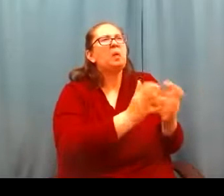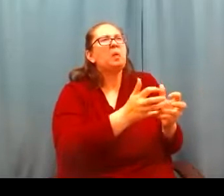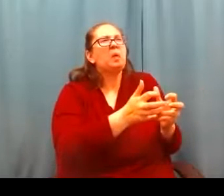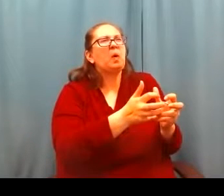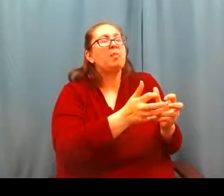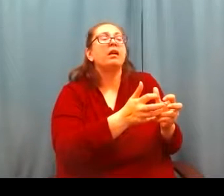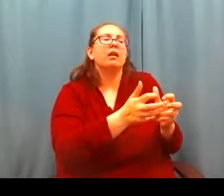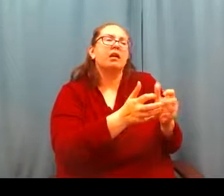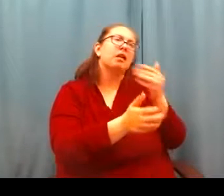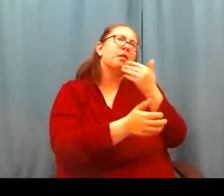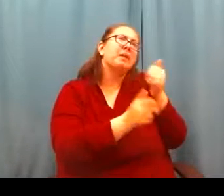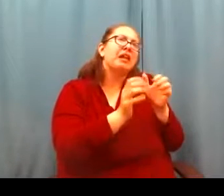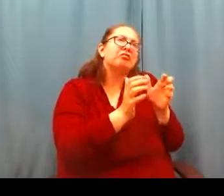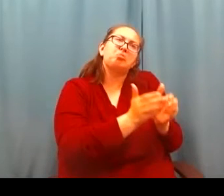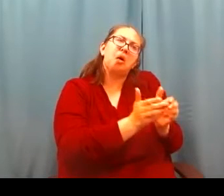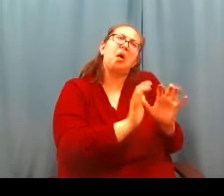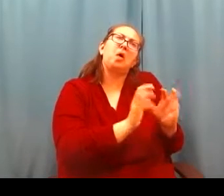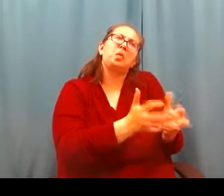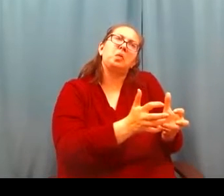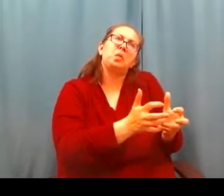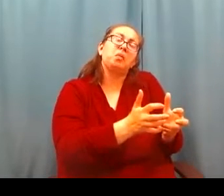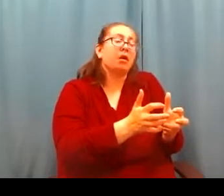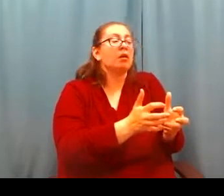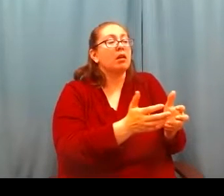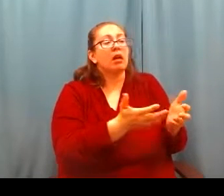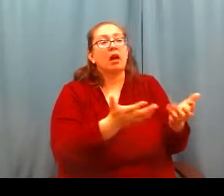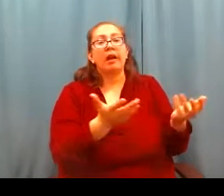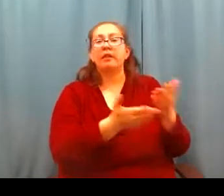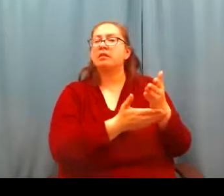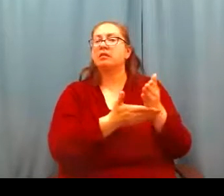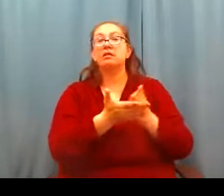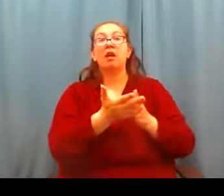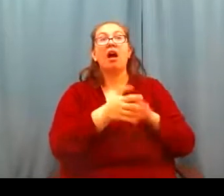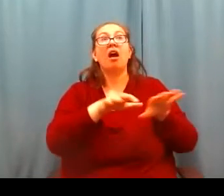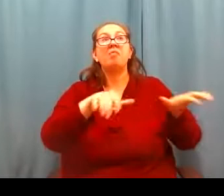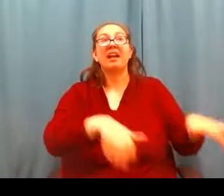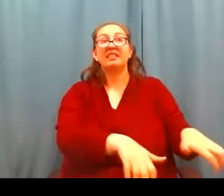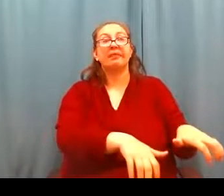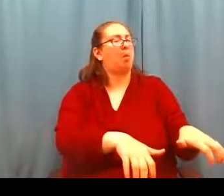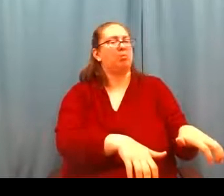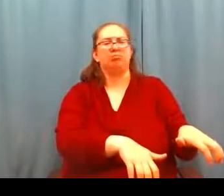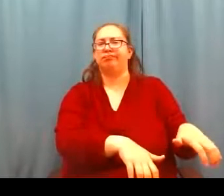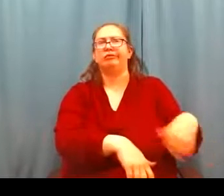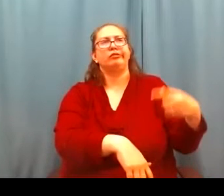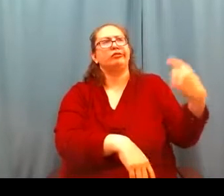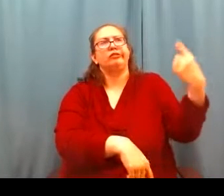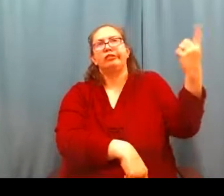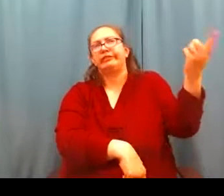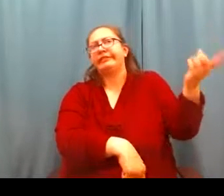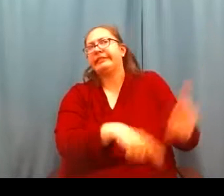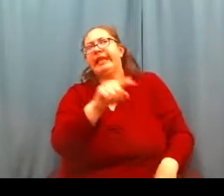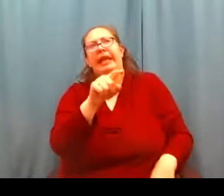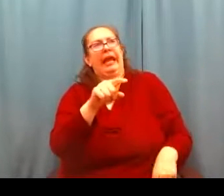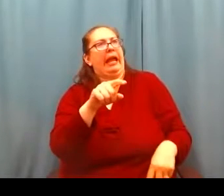maintain a small group. And there'll be some activities that you just won't be able to do in day camps,